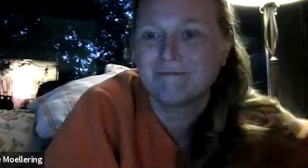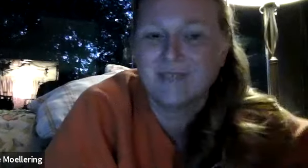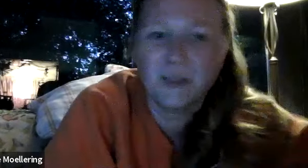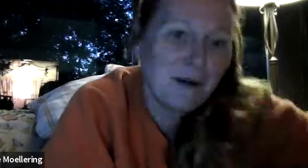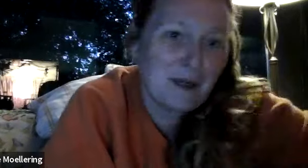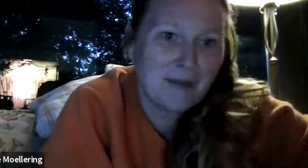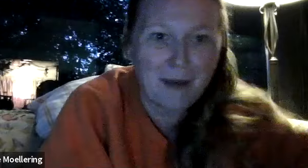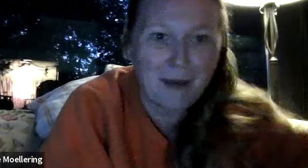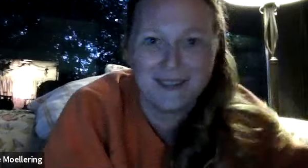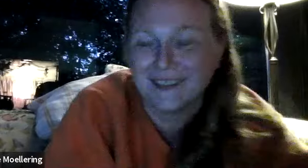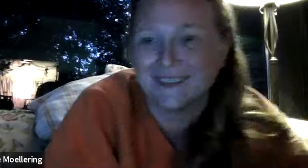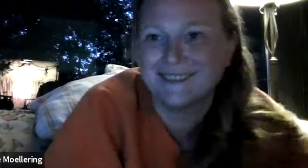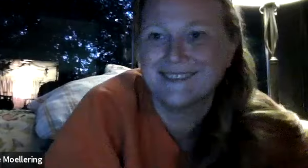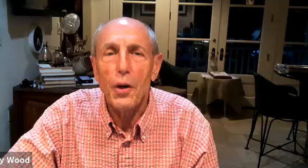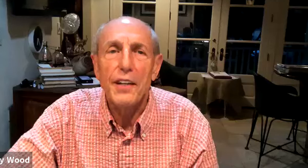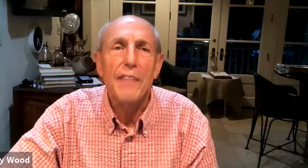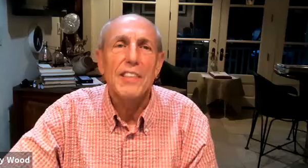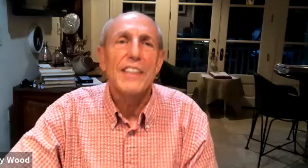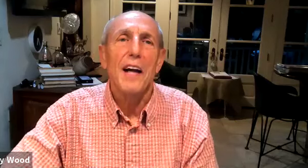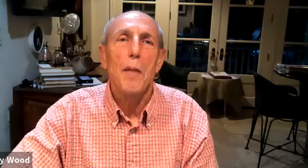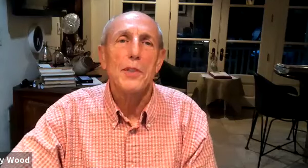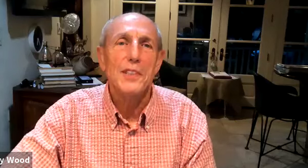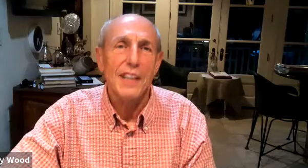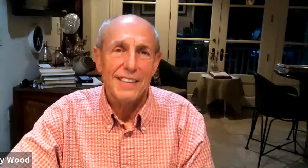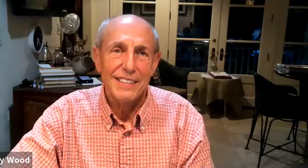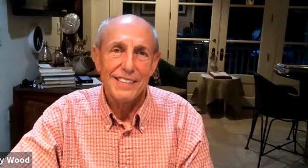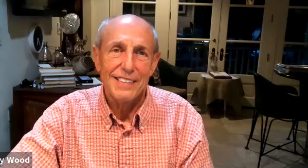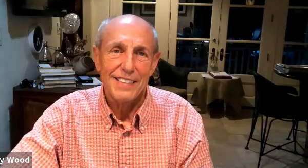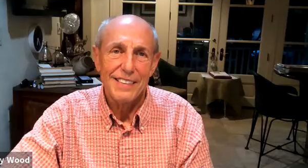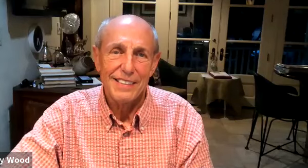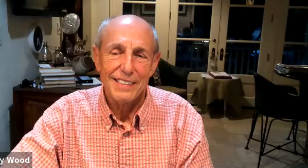you're welcome. I'm happy to do it. It's great to have it there. I appreciate it. Yay.